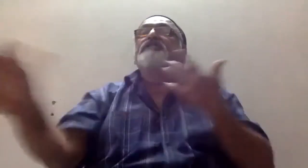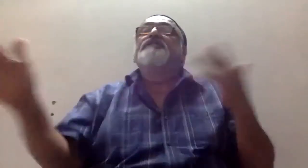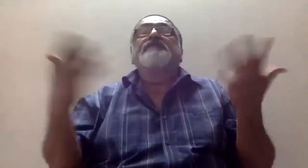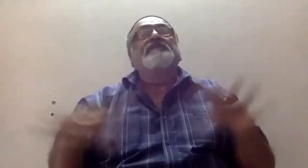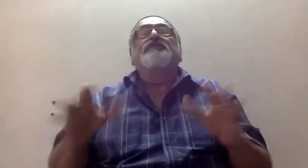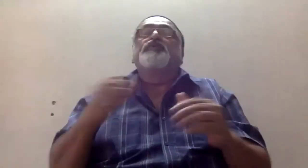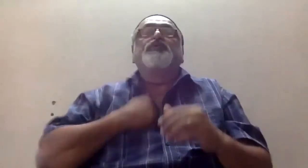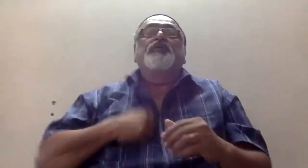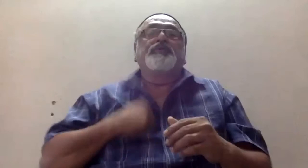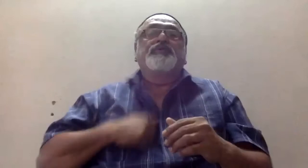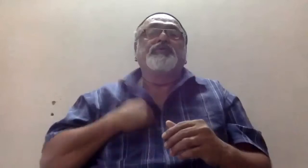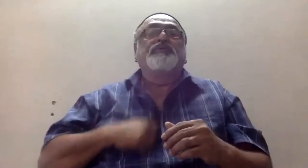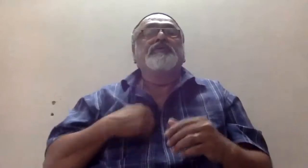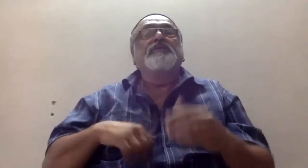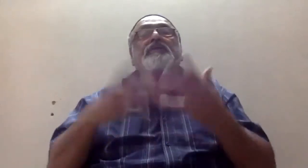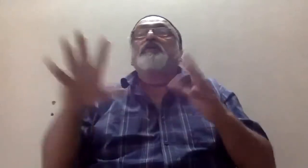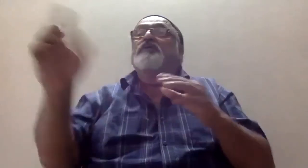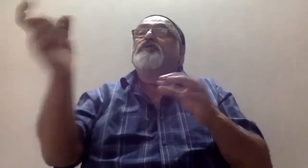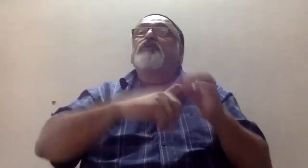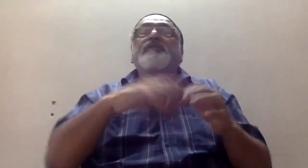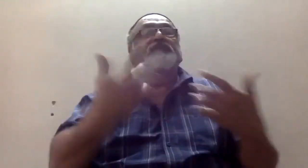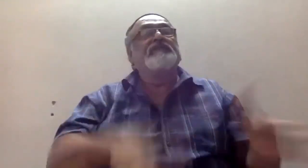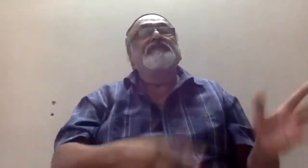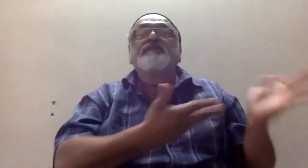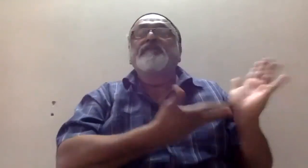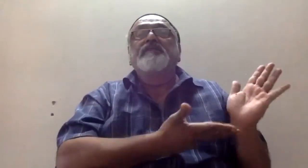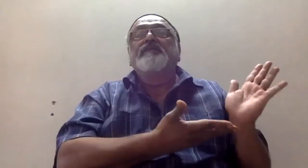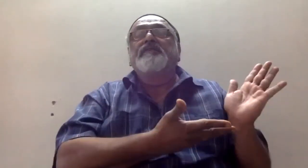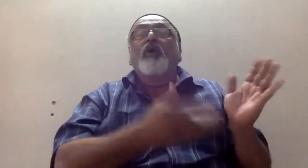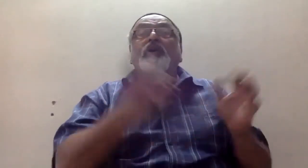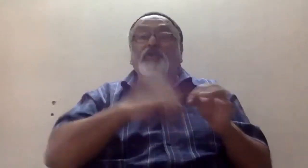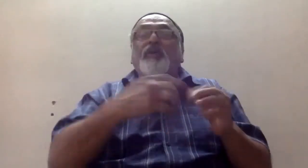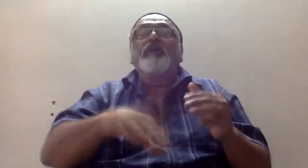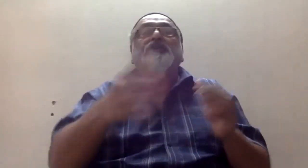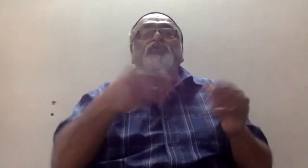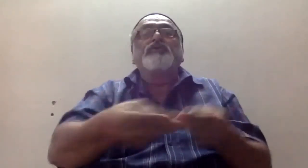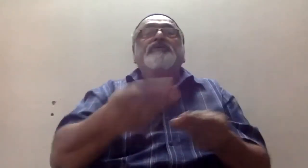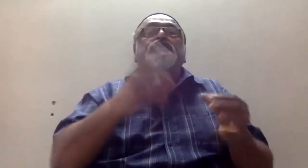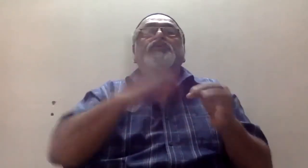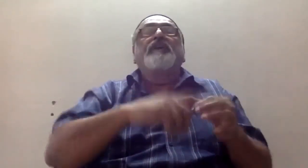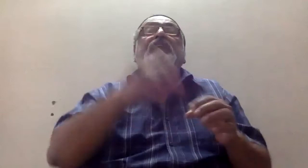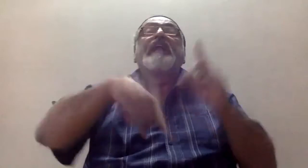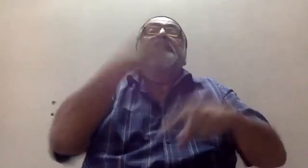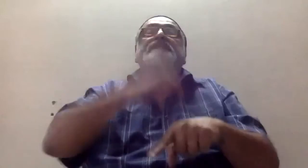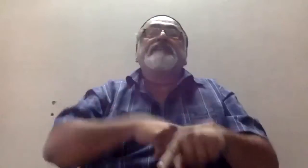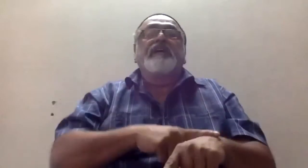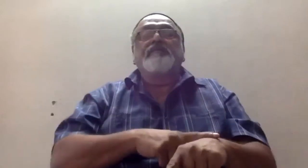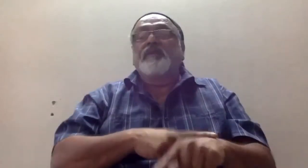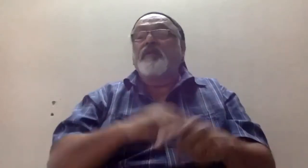have already need to be appointed. And so therefore you better try next time. So we'll give reservation next